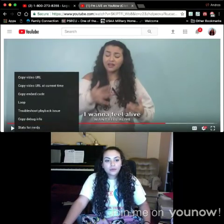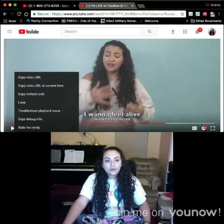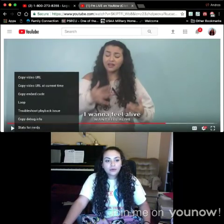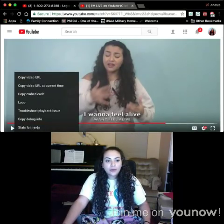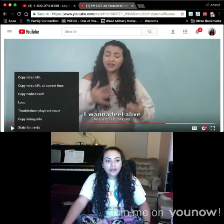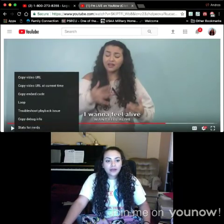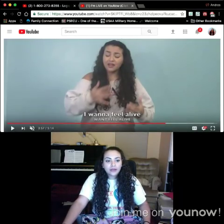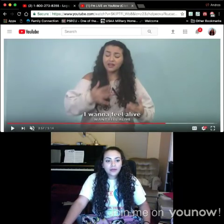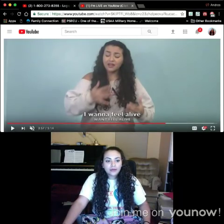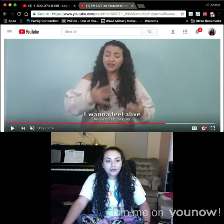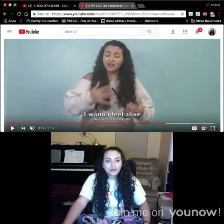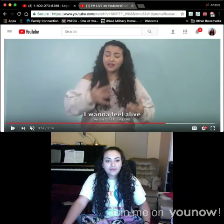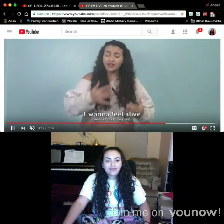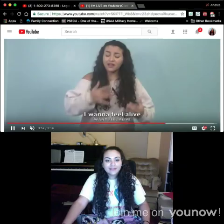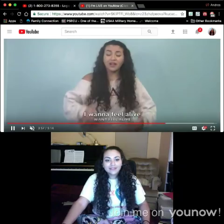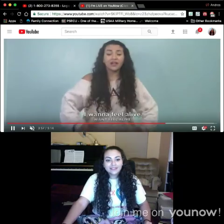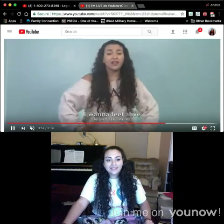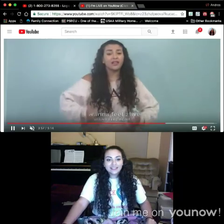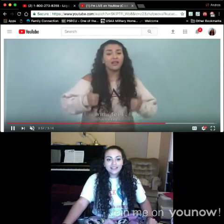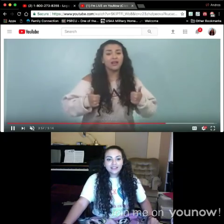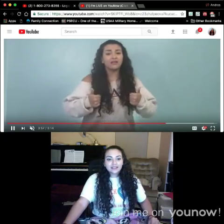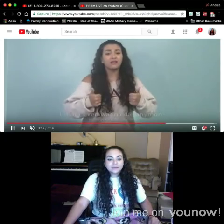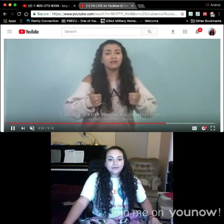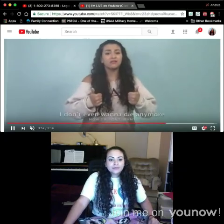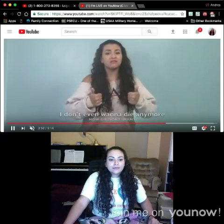Ooh, go away. I don't want you.